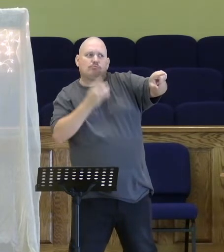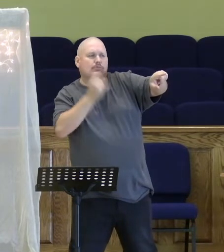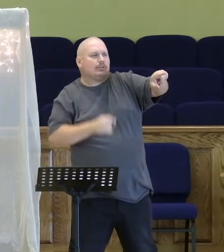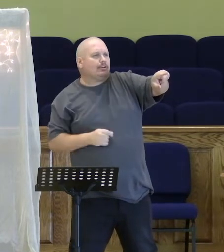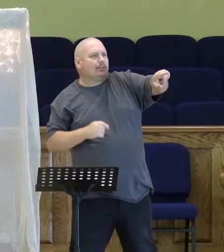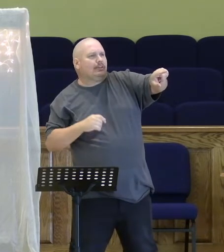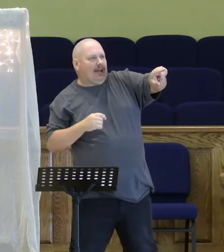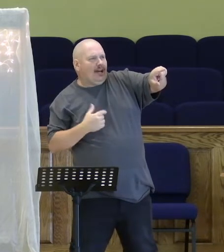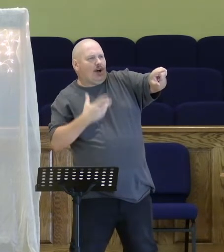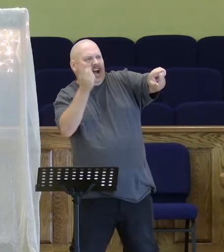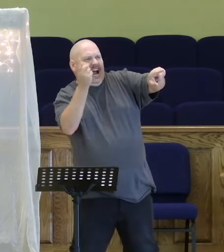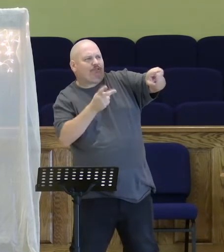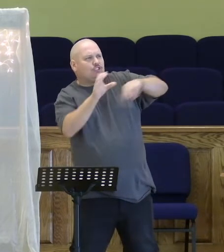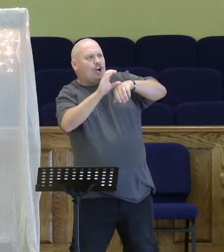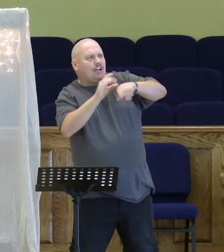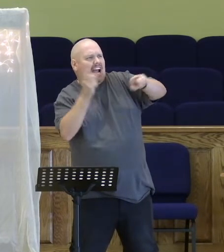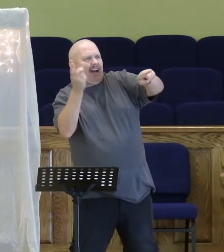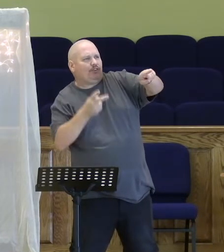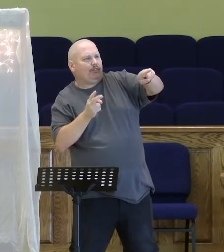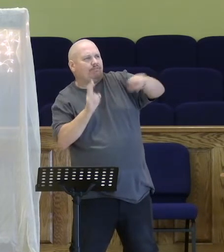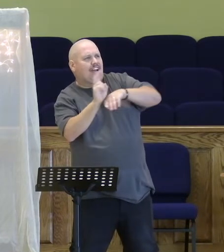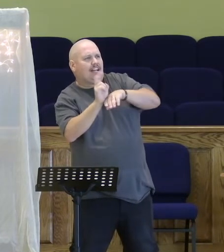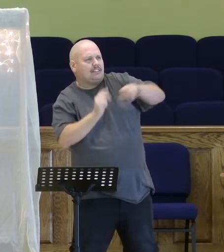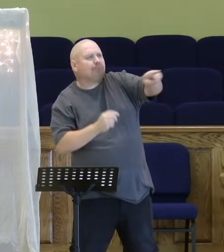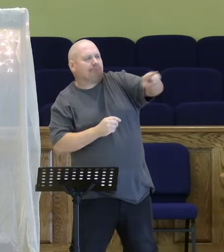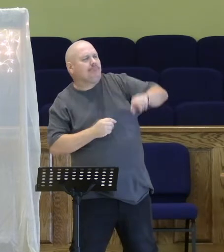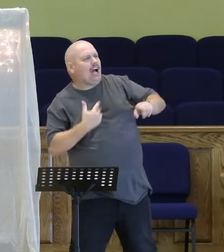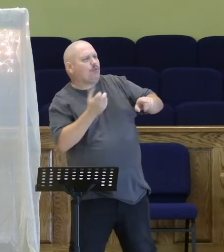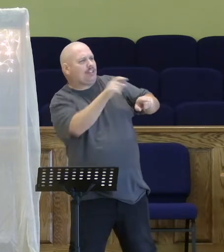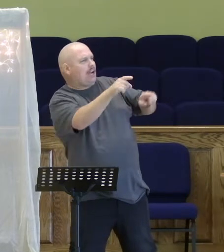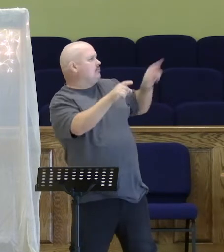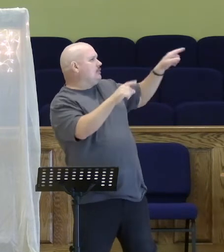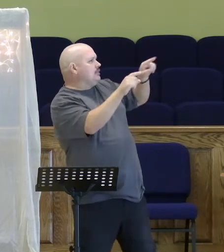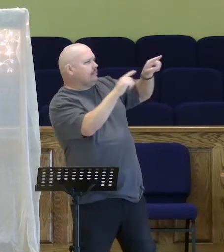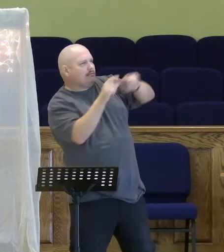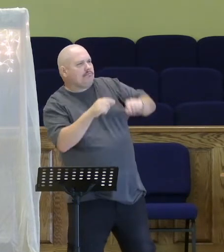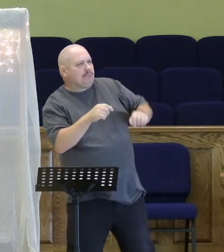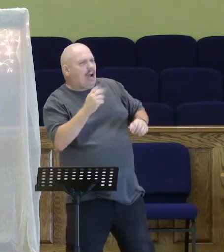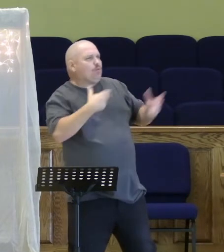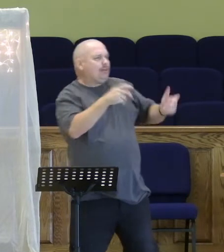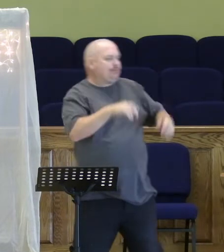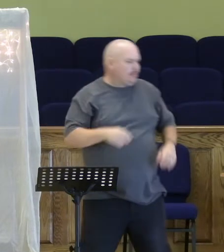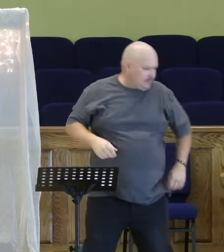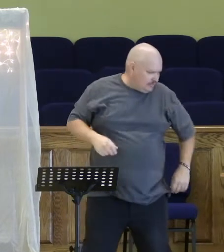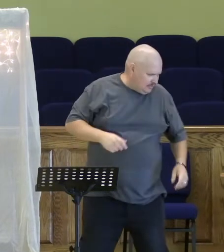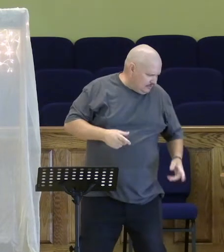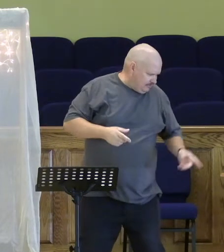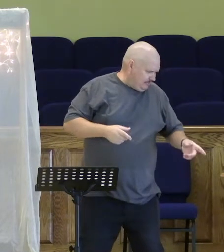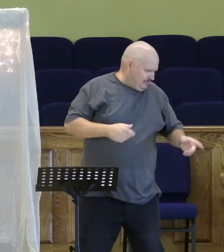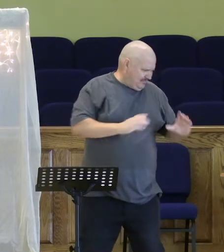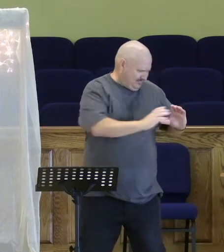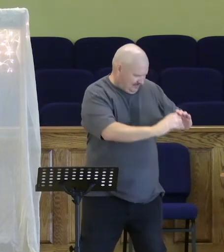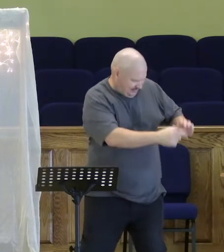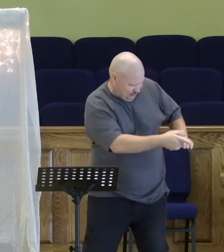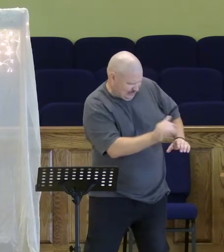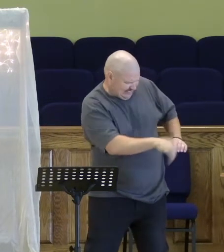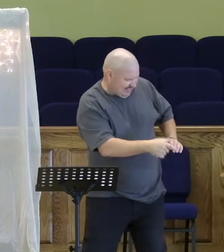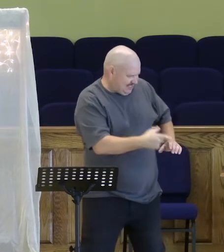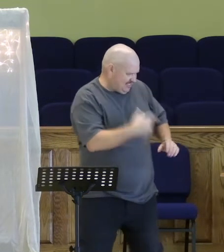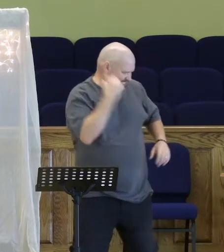get some Frosty. Got to get a Frosty, right? Half chocolate, half vanilla Frosty right there. That's what's on my mind right now. I'm going to get that, okay? And then there's a little speaker